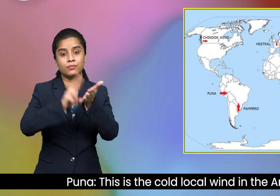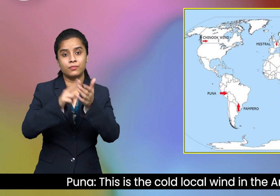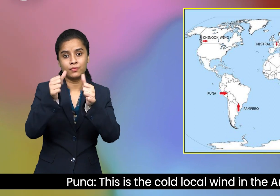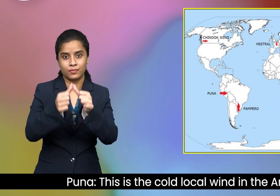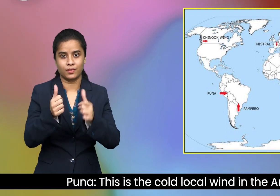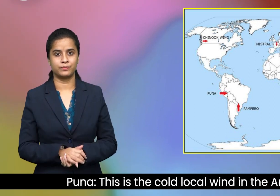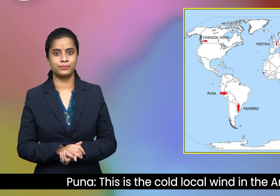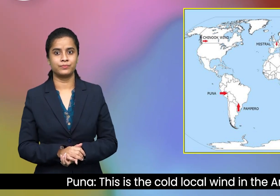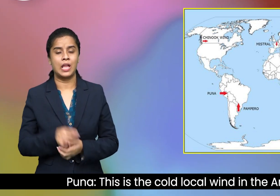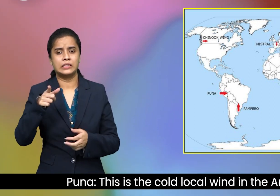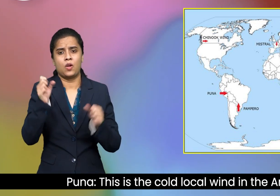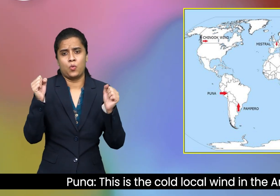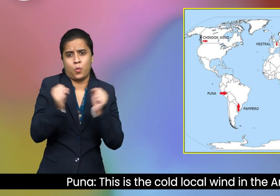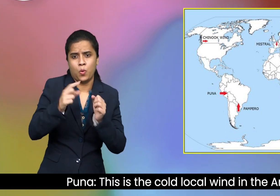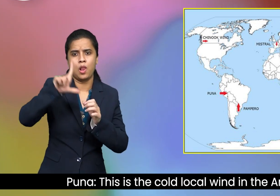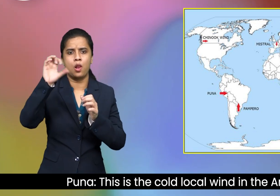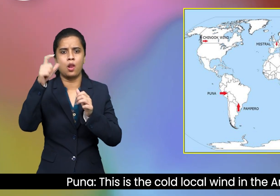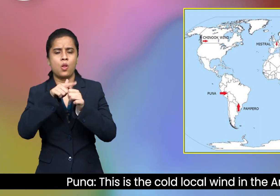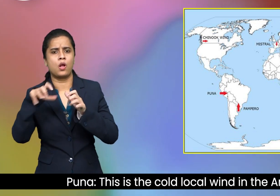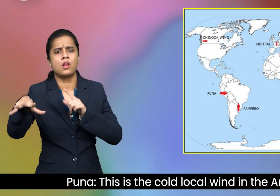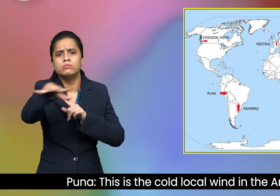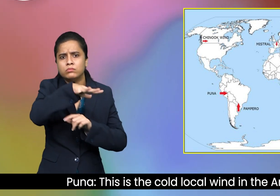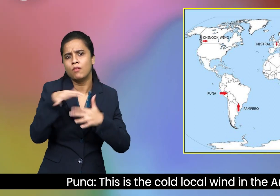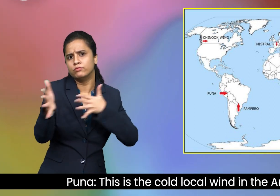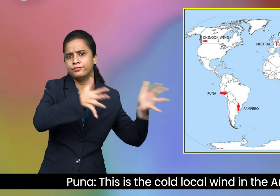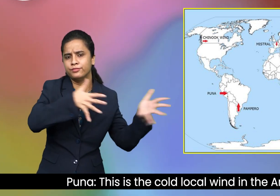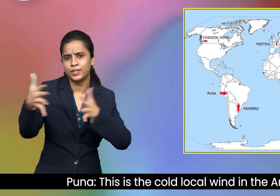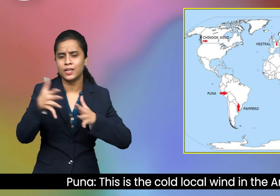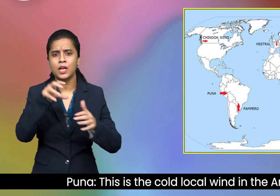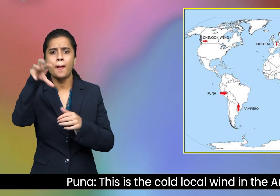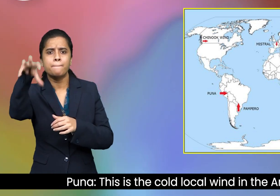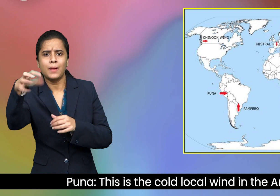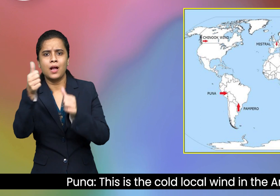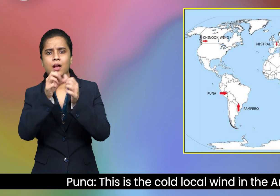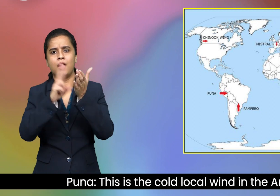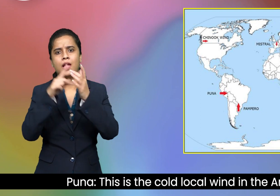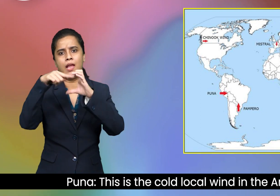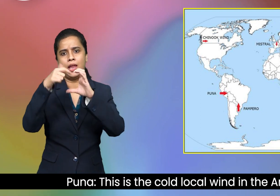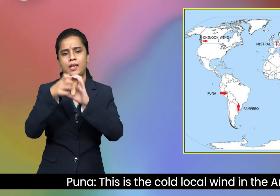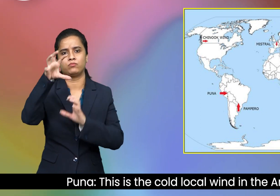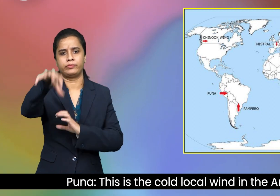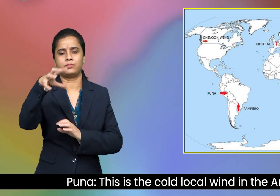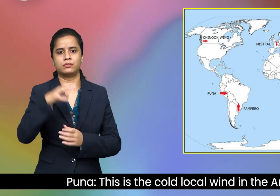Puna. This is the cold local wind in the Andes region.